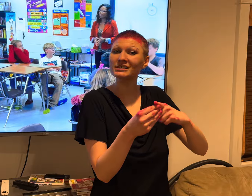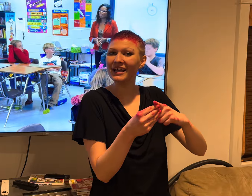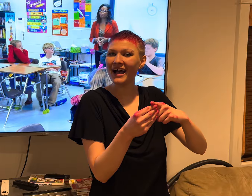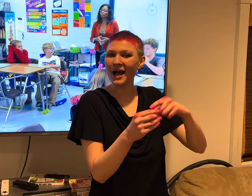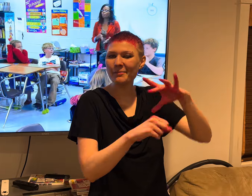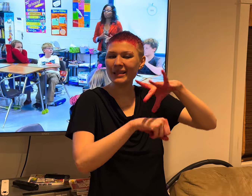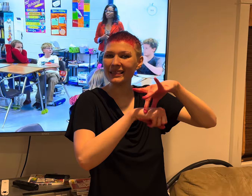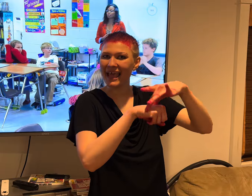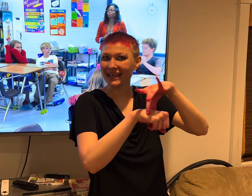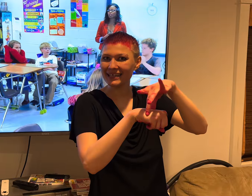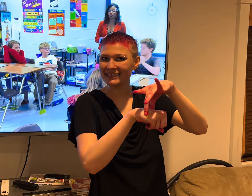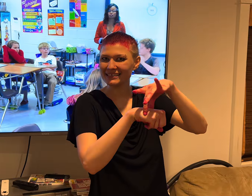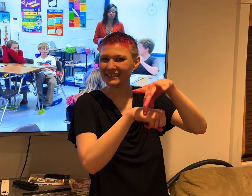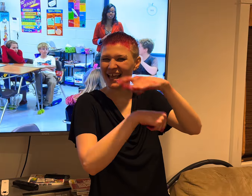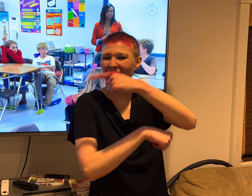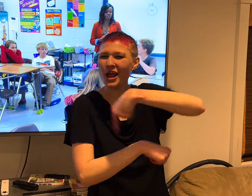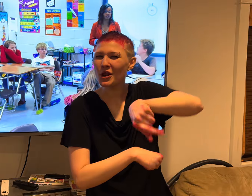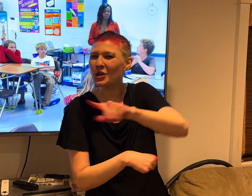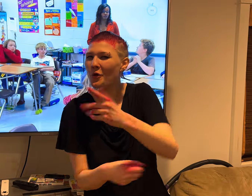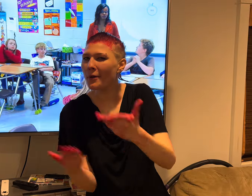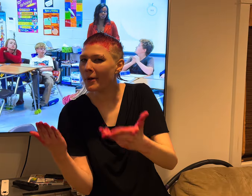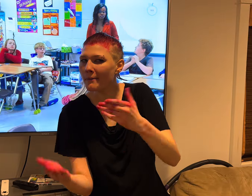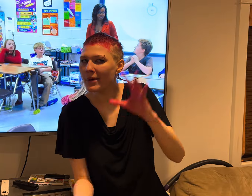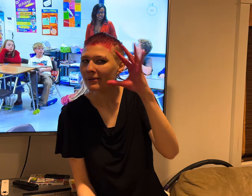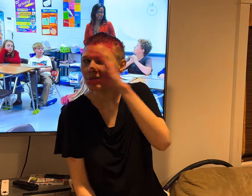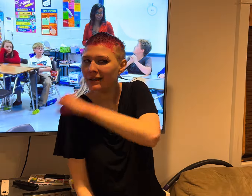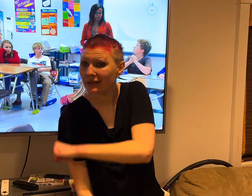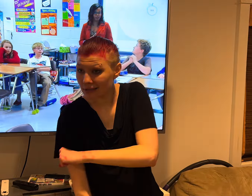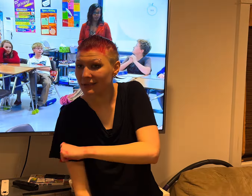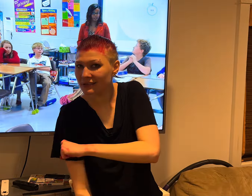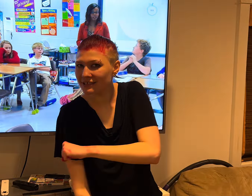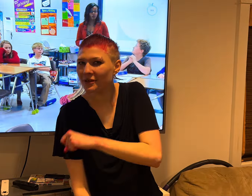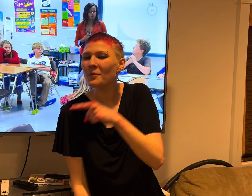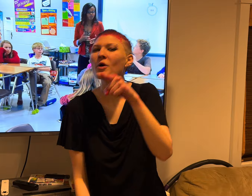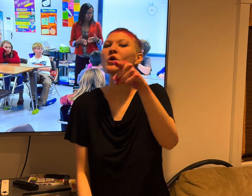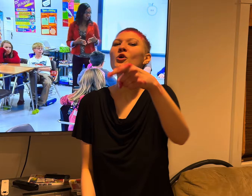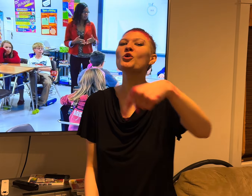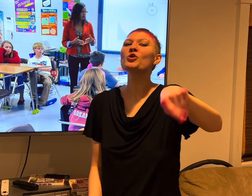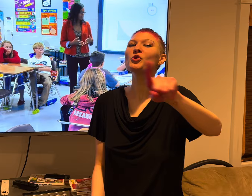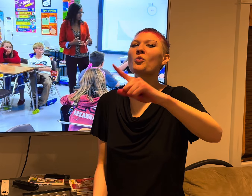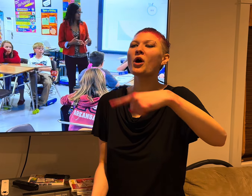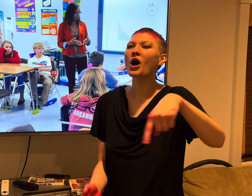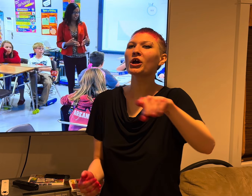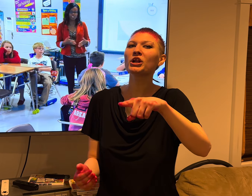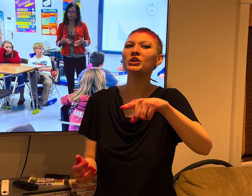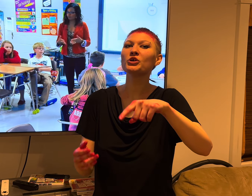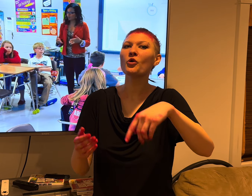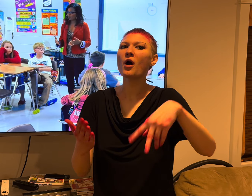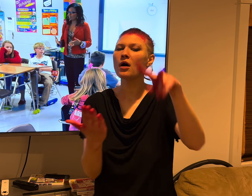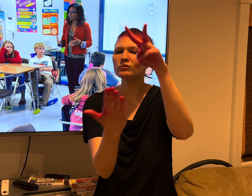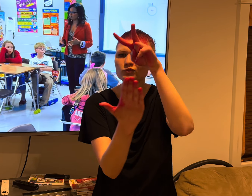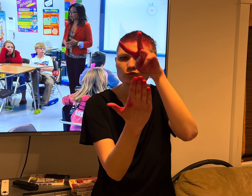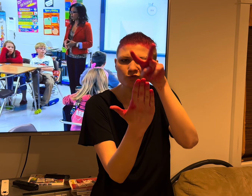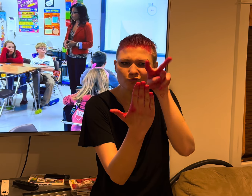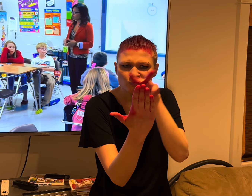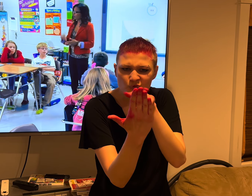And you're going to do a close read on that informational text, okay? We've talked about close reads before. Do you remember when we read